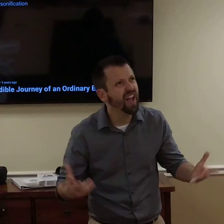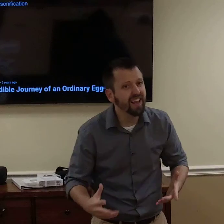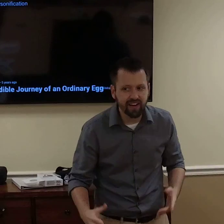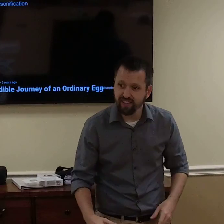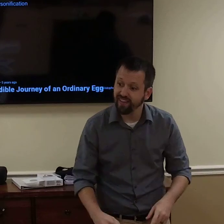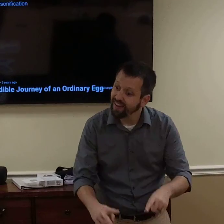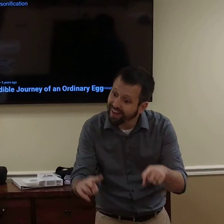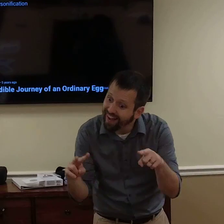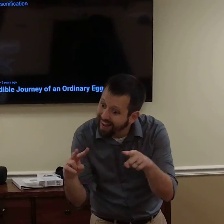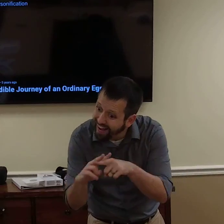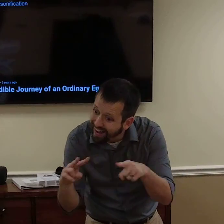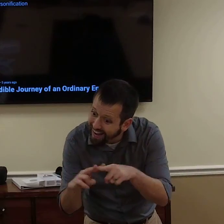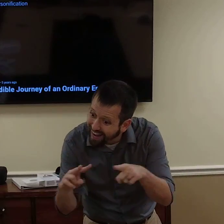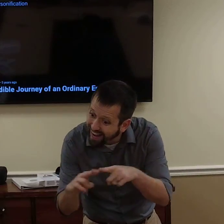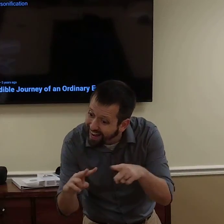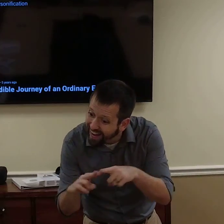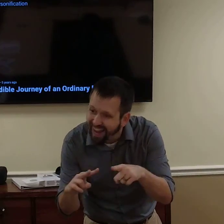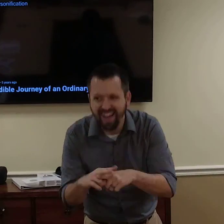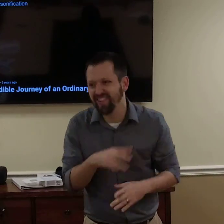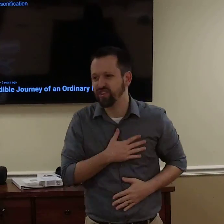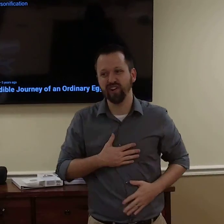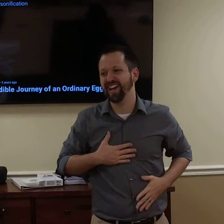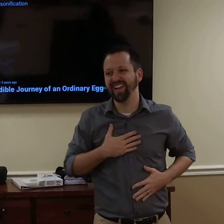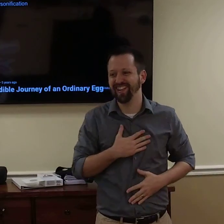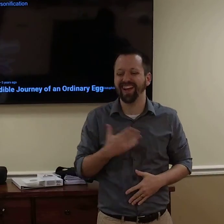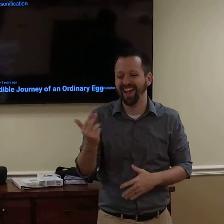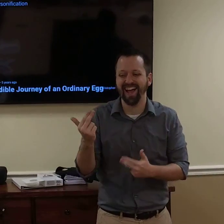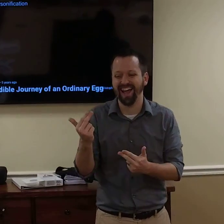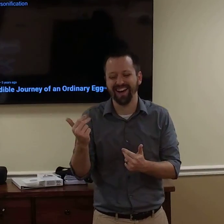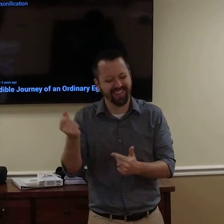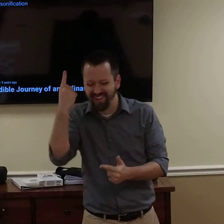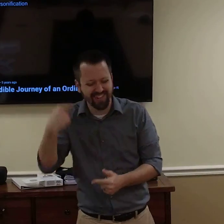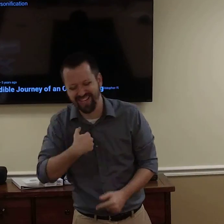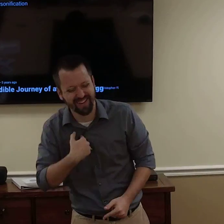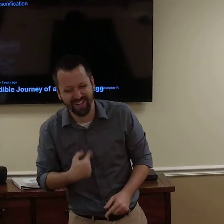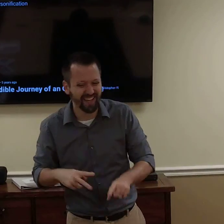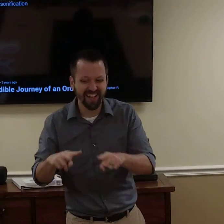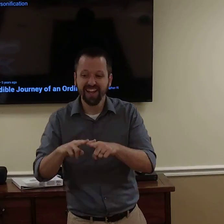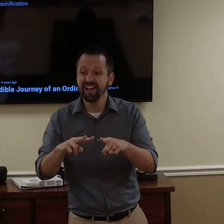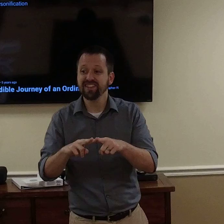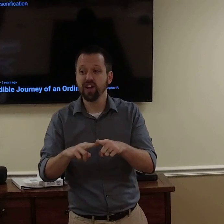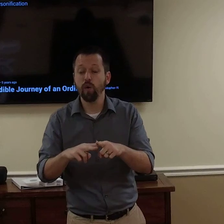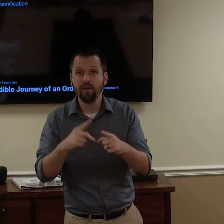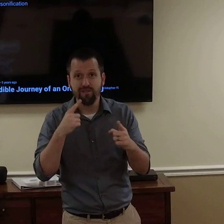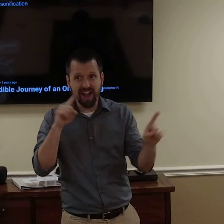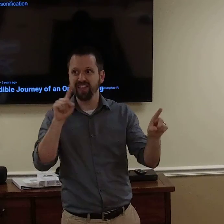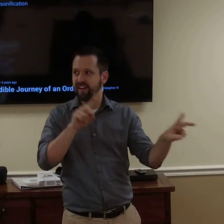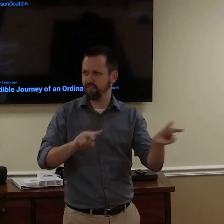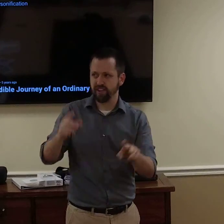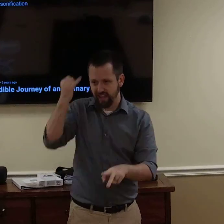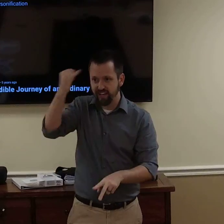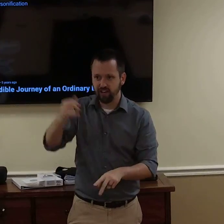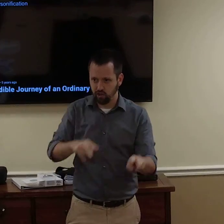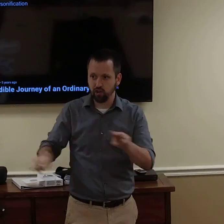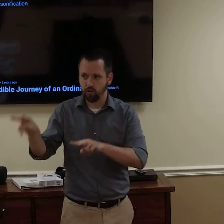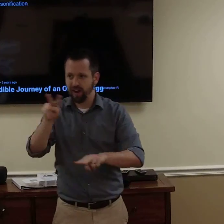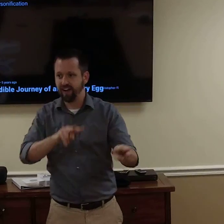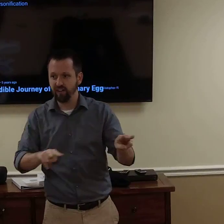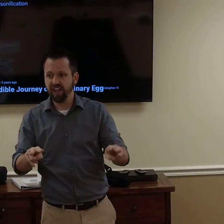What? And he's like, he's enjoying. He's like, he doesn't understand me. So finally, I got the idea to look around, and